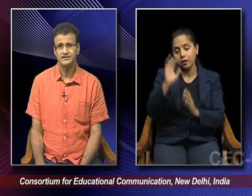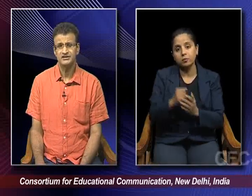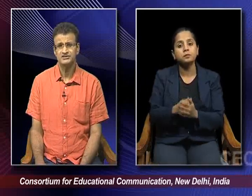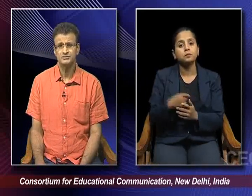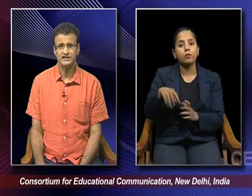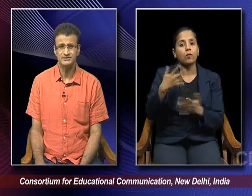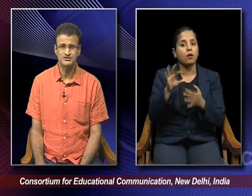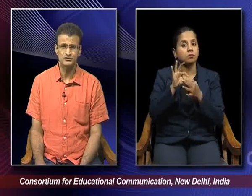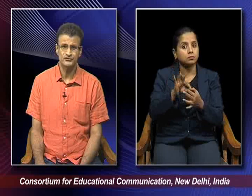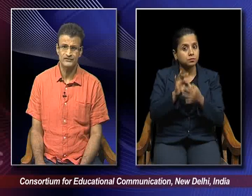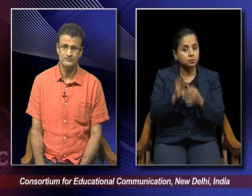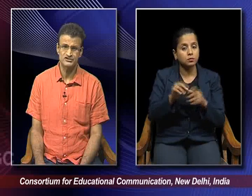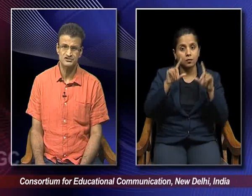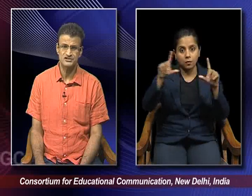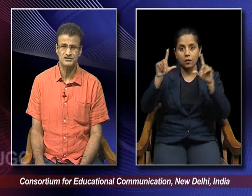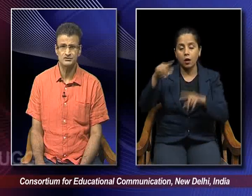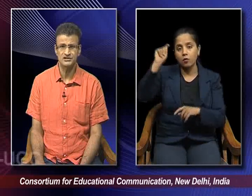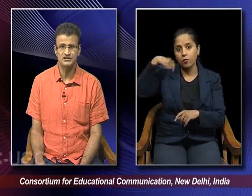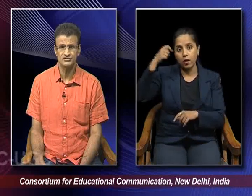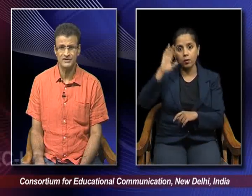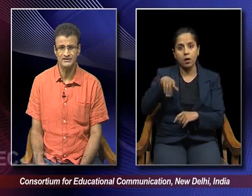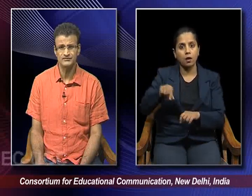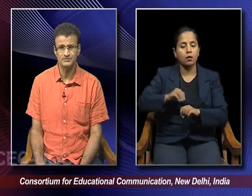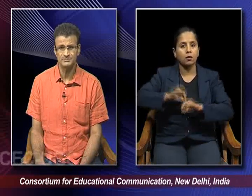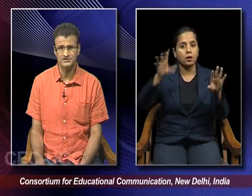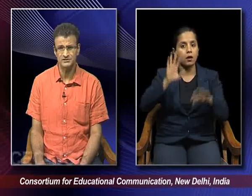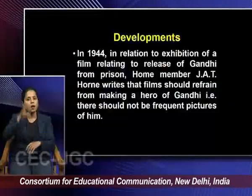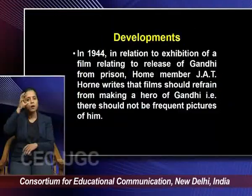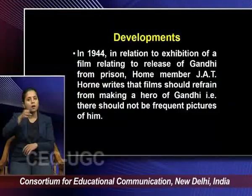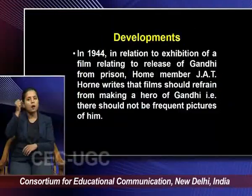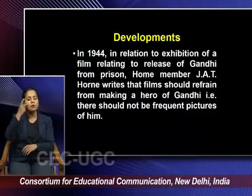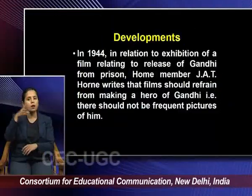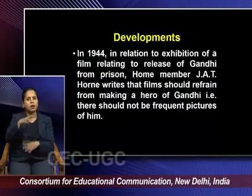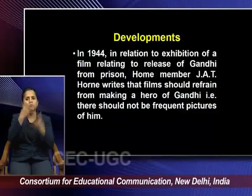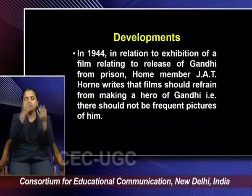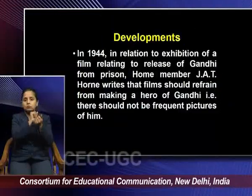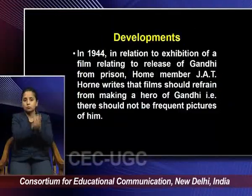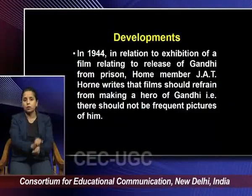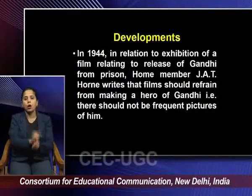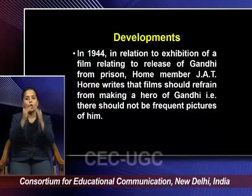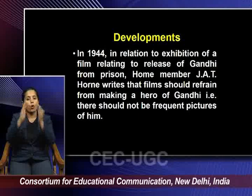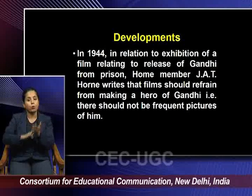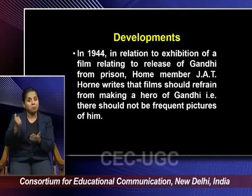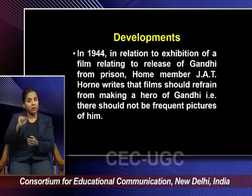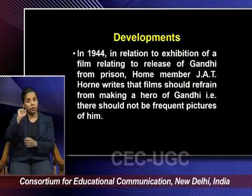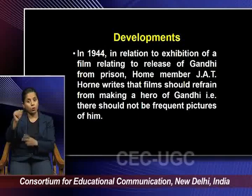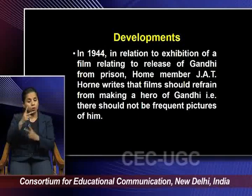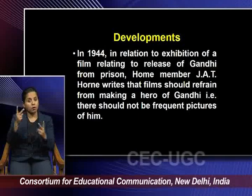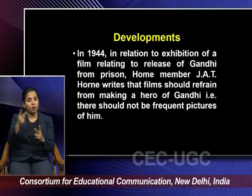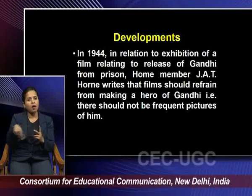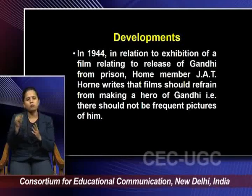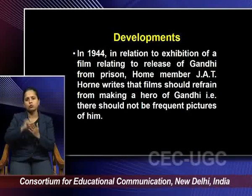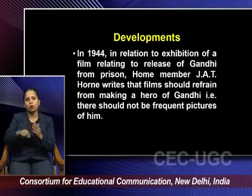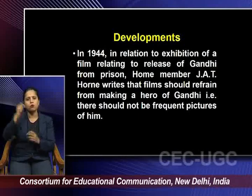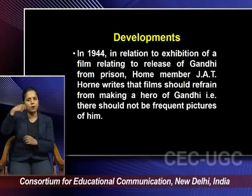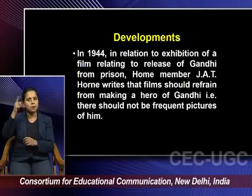in relation to the exhibition of a film which is related to the release of Gandhi from the prison, Home Minister J.A.T. Horn, he writes that films